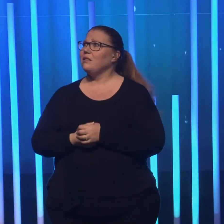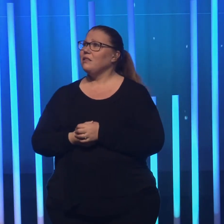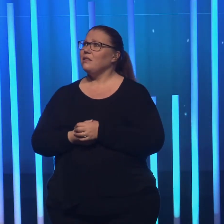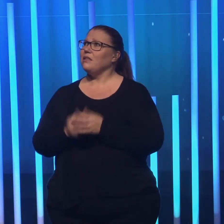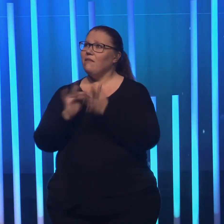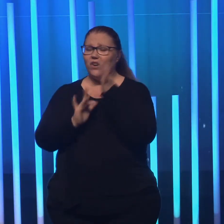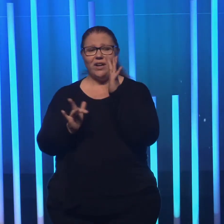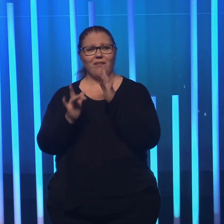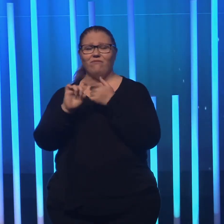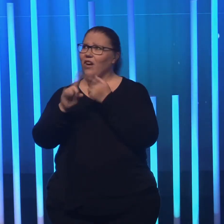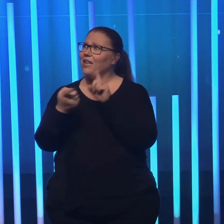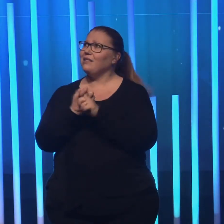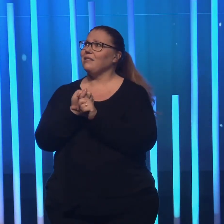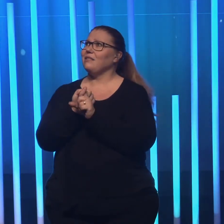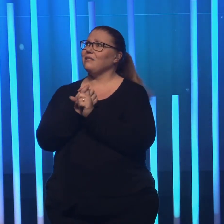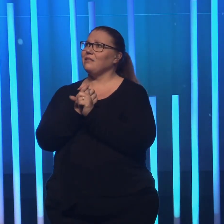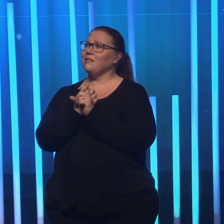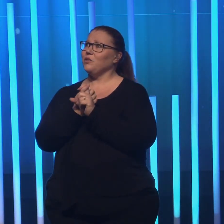Friend.